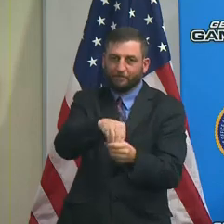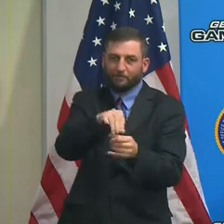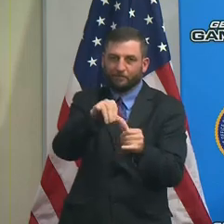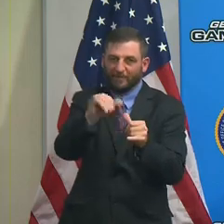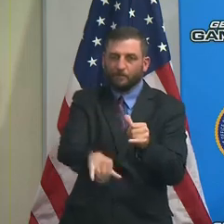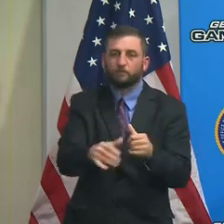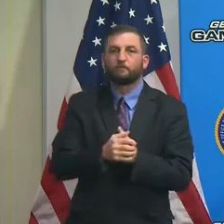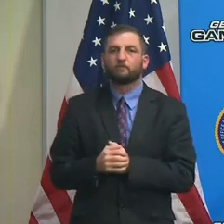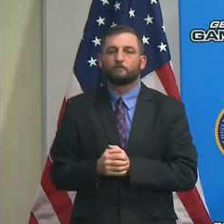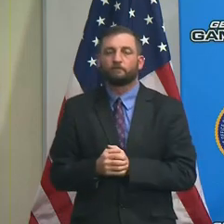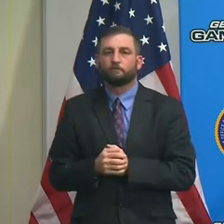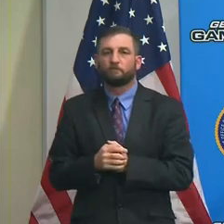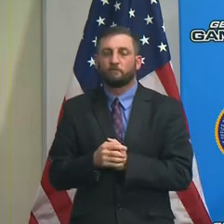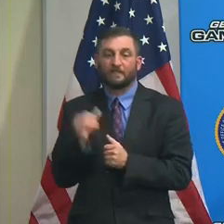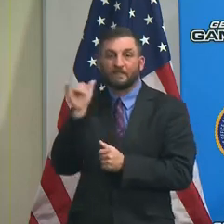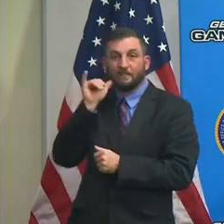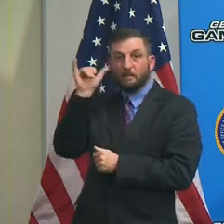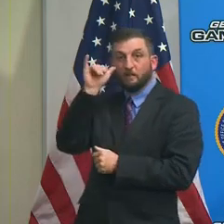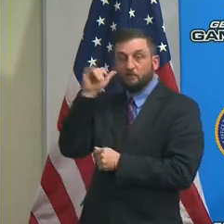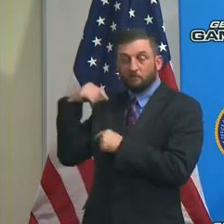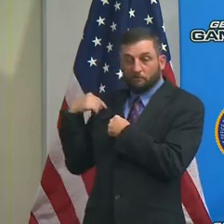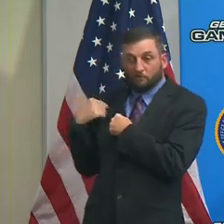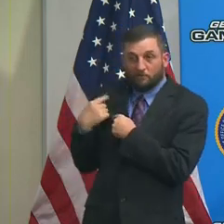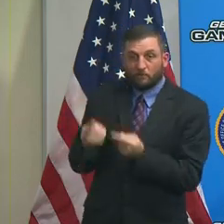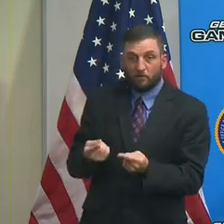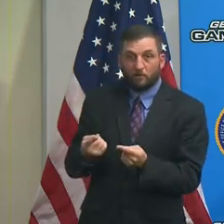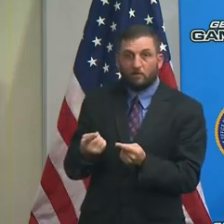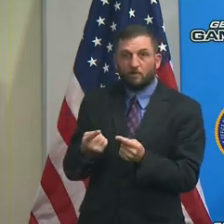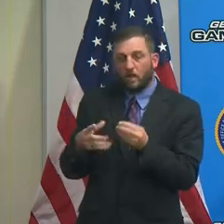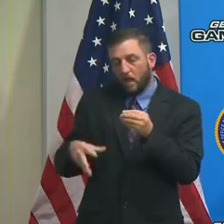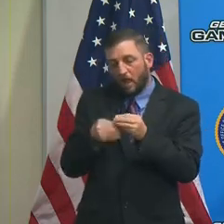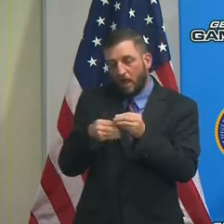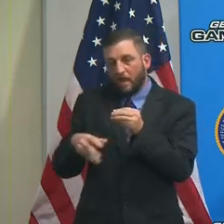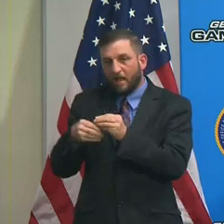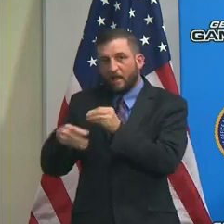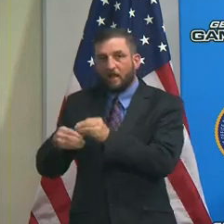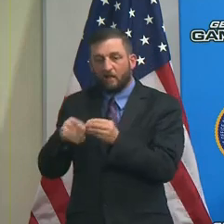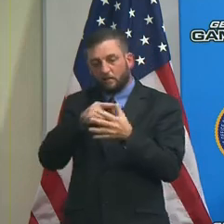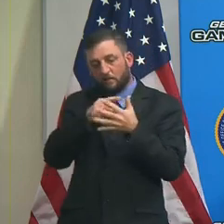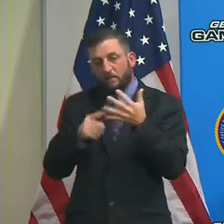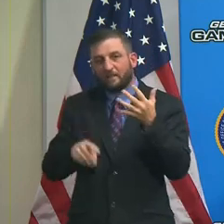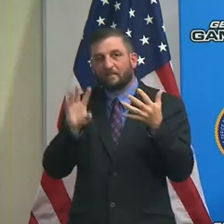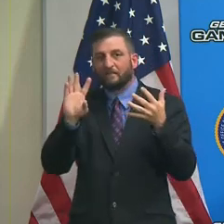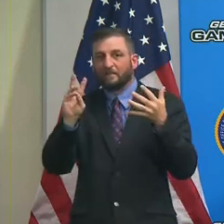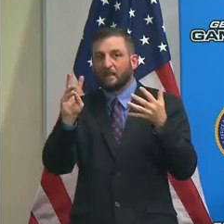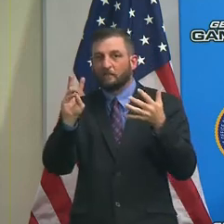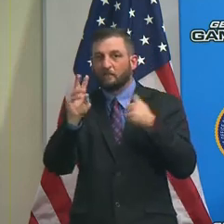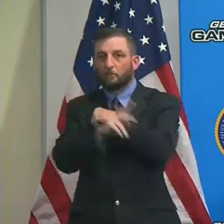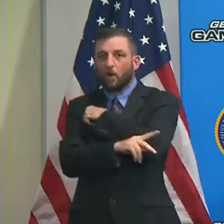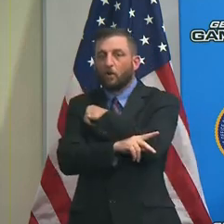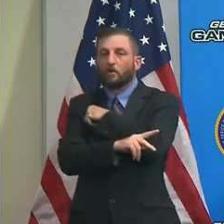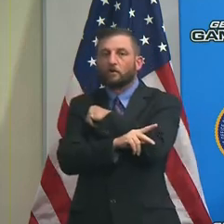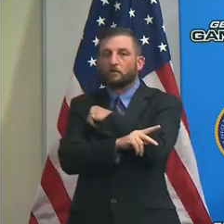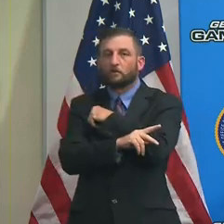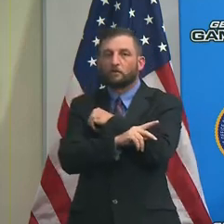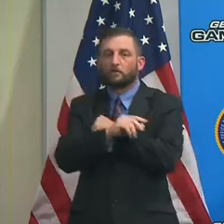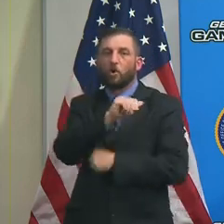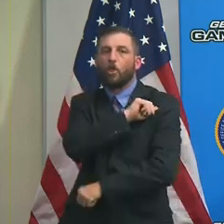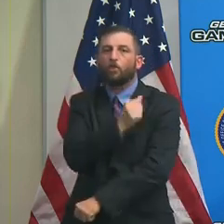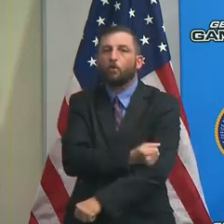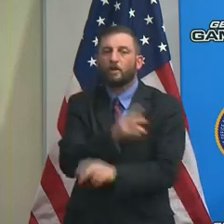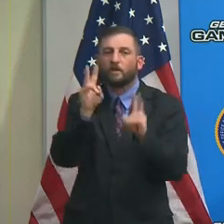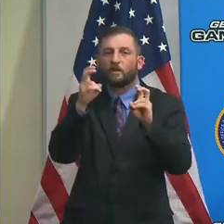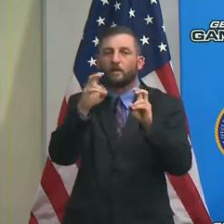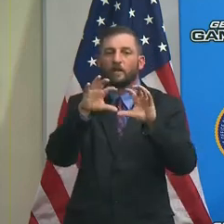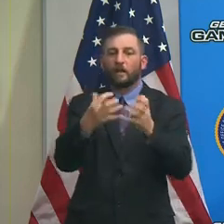Since yesterday, we have added successfully six parishes to the list of those authorized Category B, which are